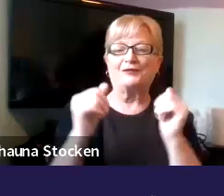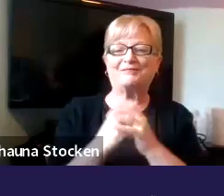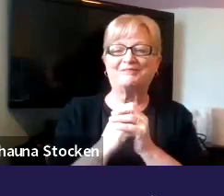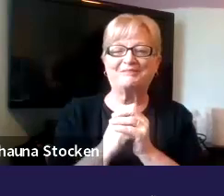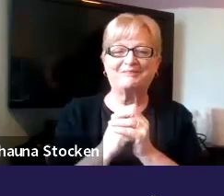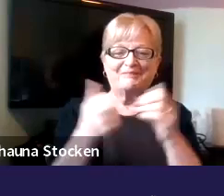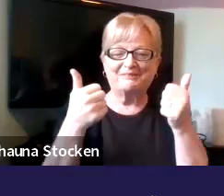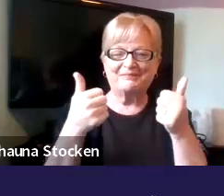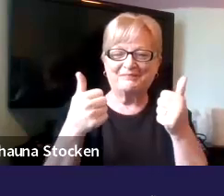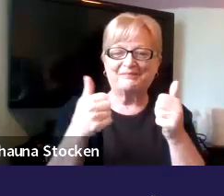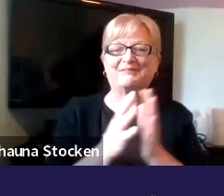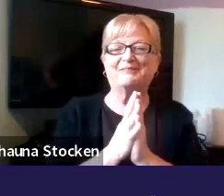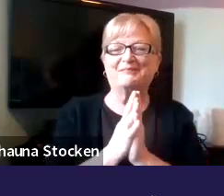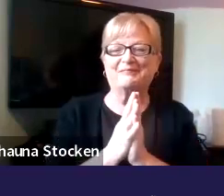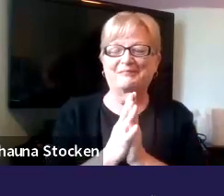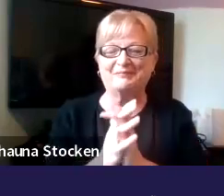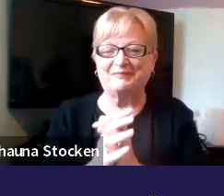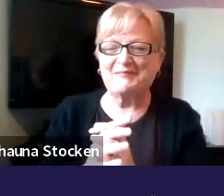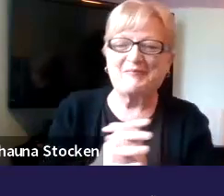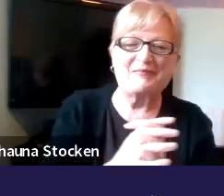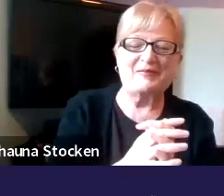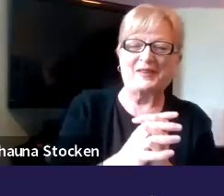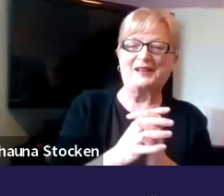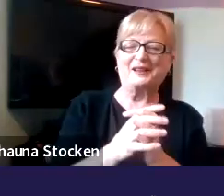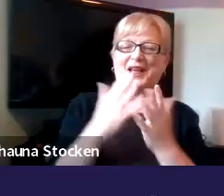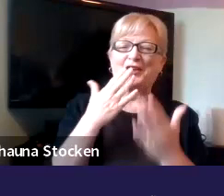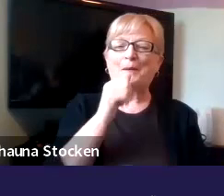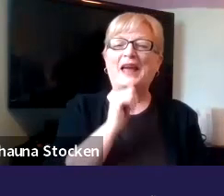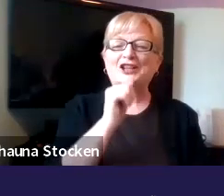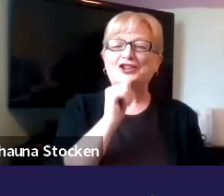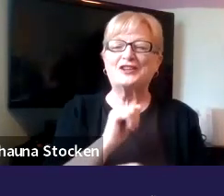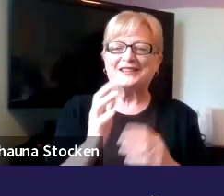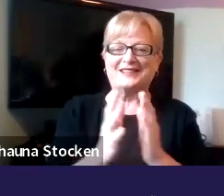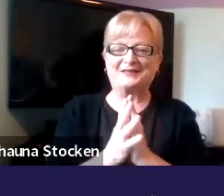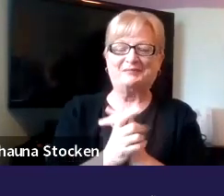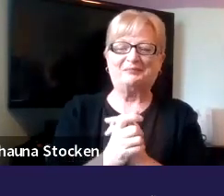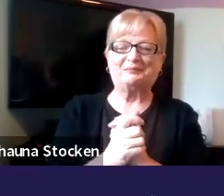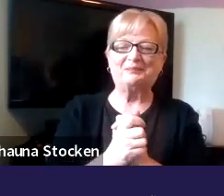There we go. Okay. Perfect. Thank you for your patience.